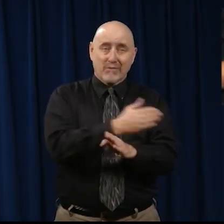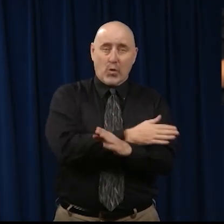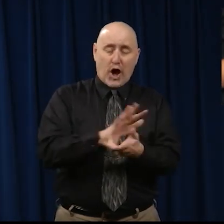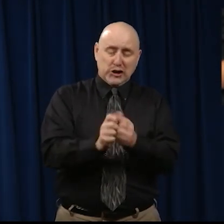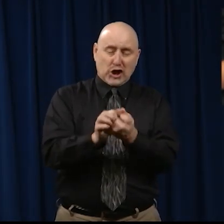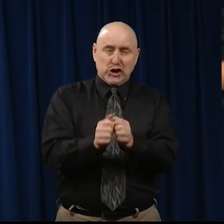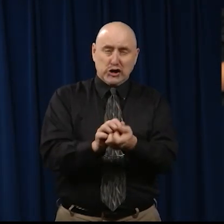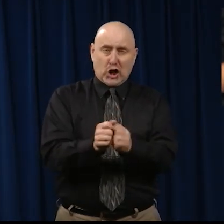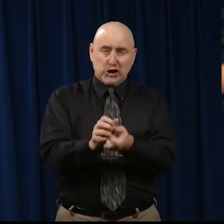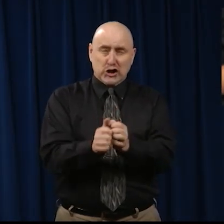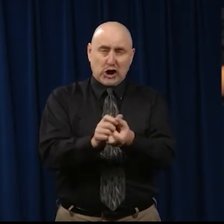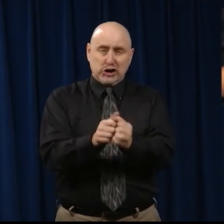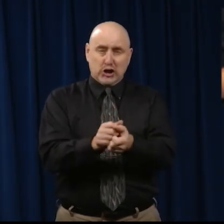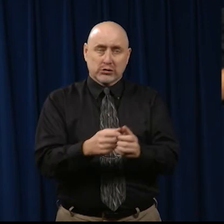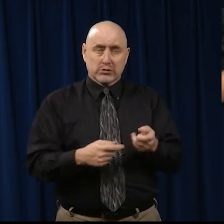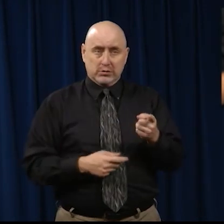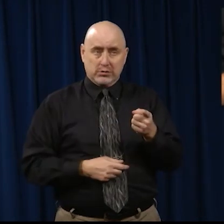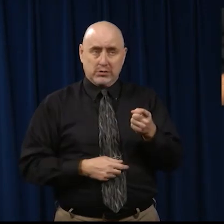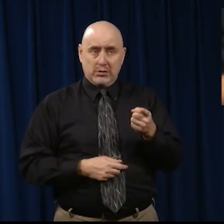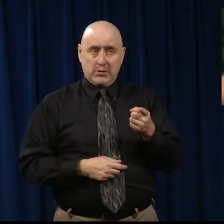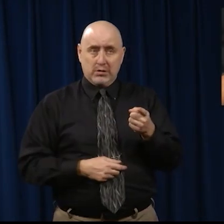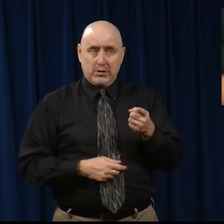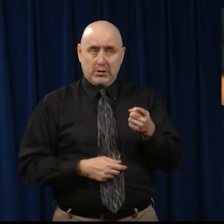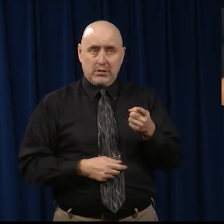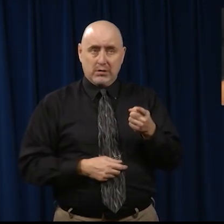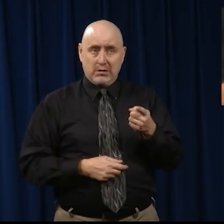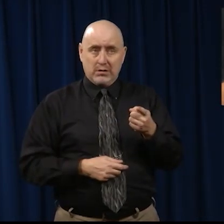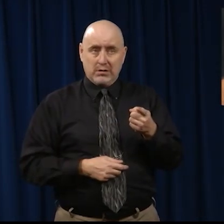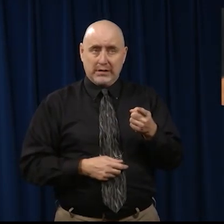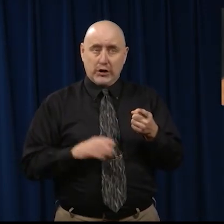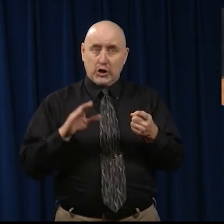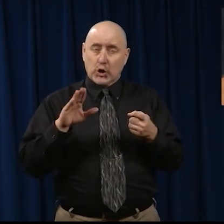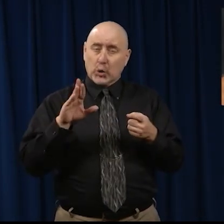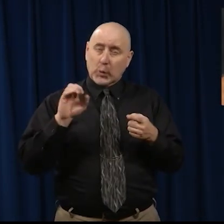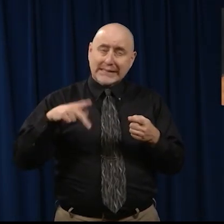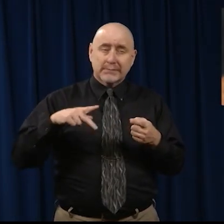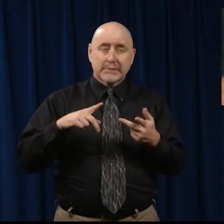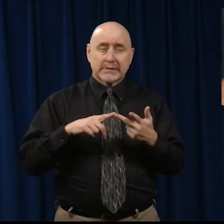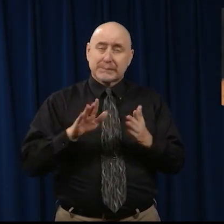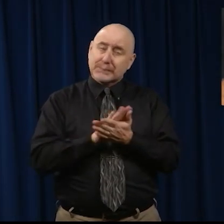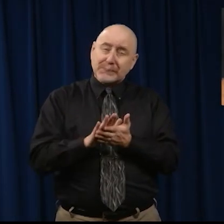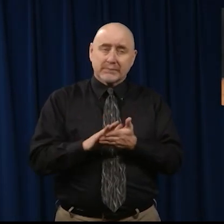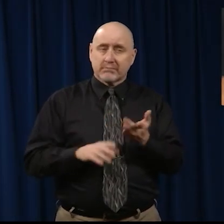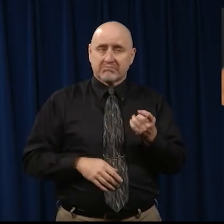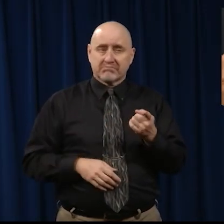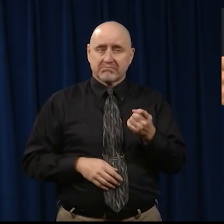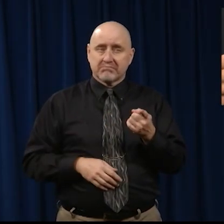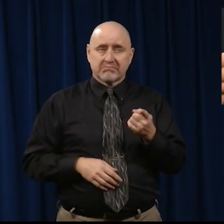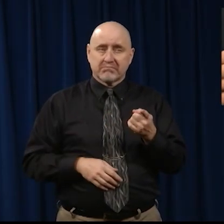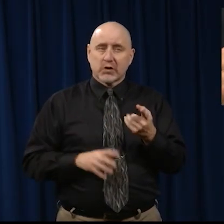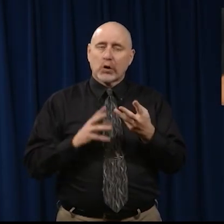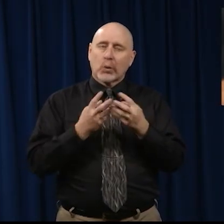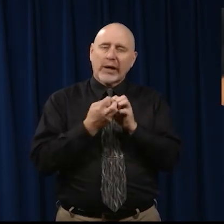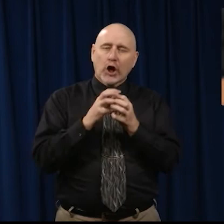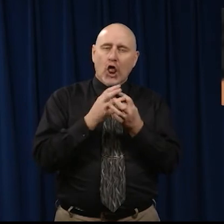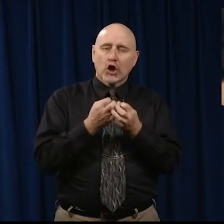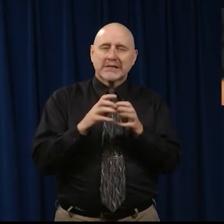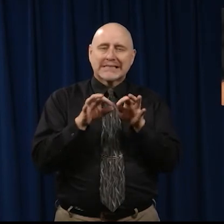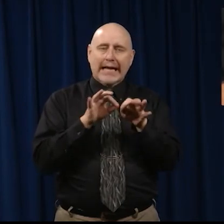as it was before we started that process? Is it as crisp as it was? Does it have wrinkles and